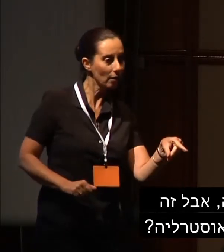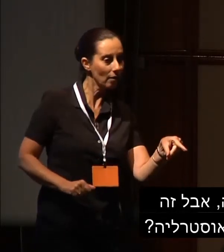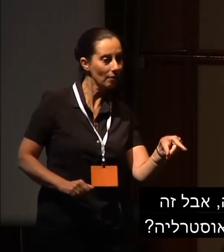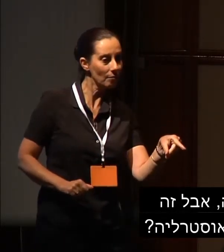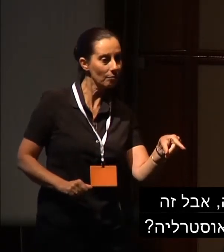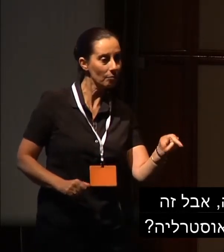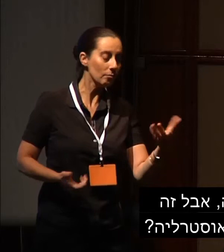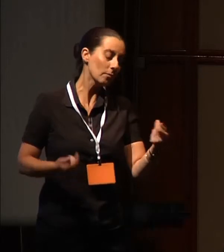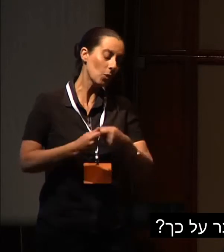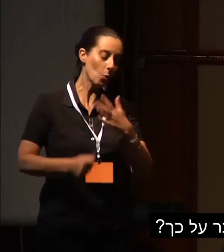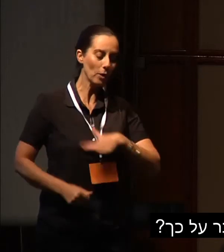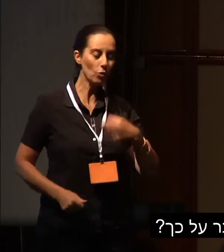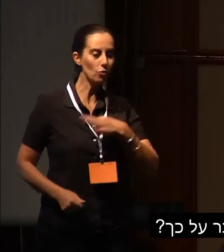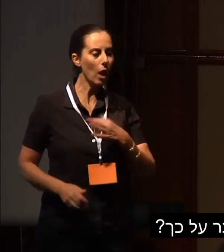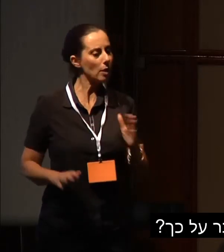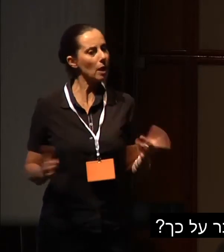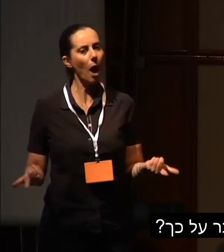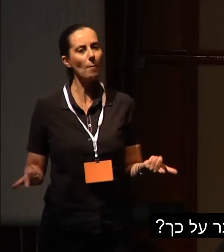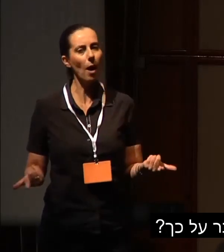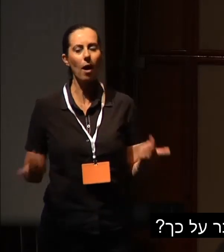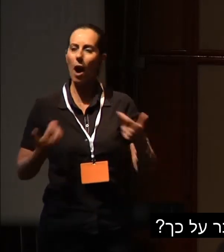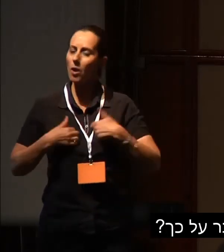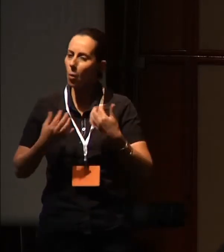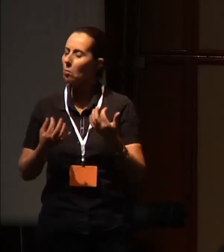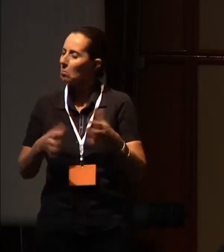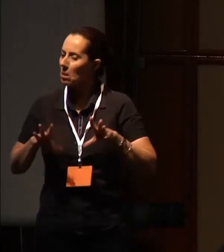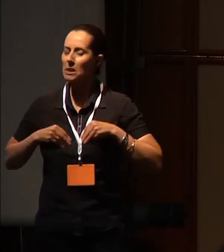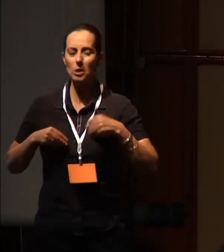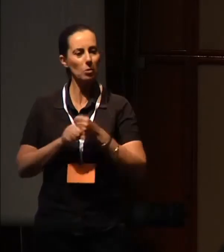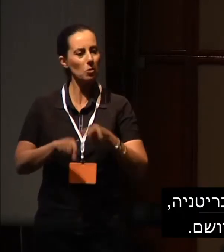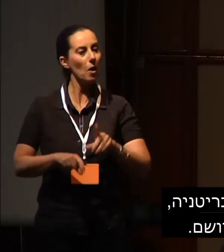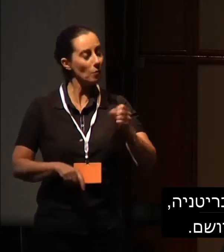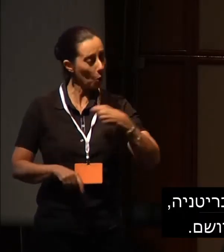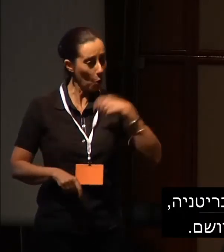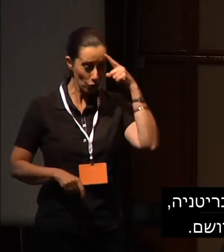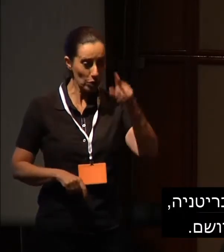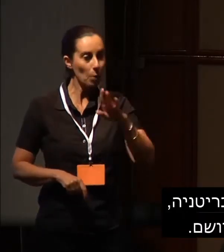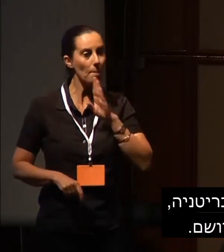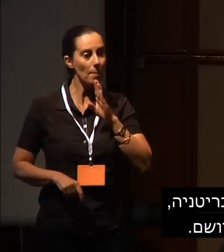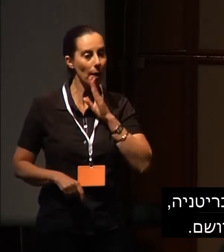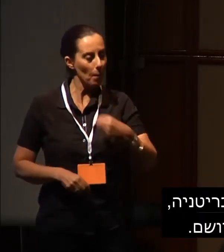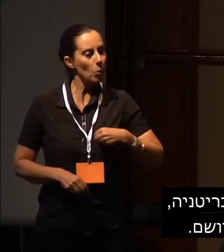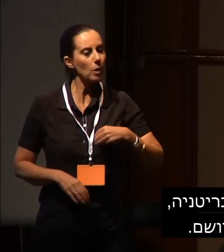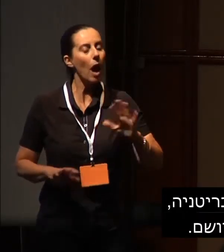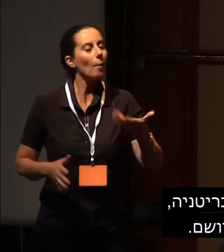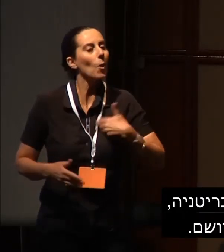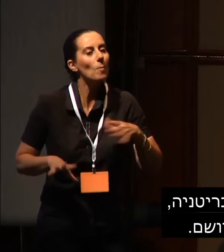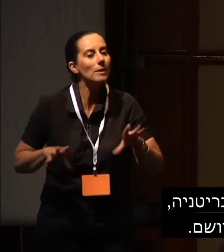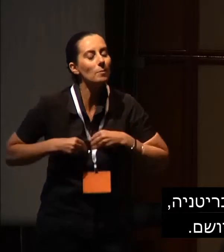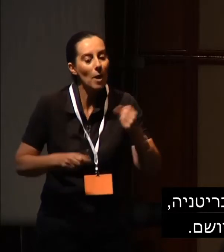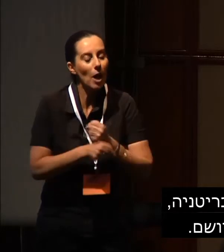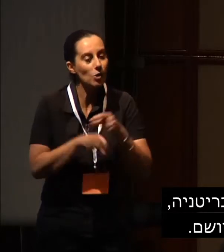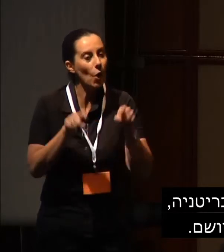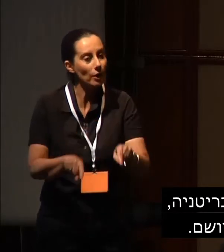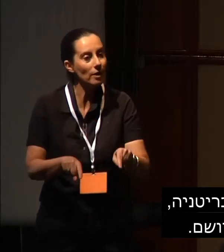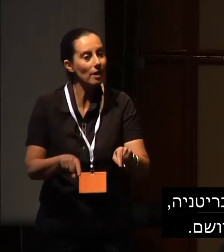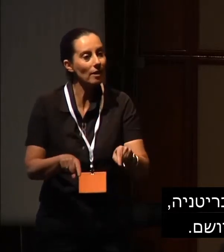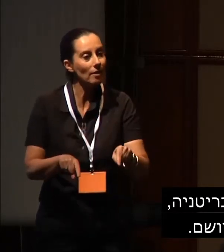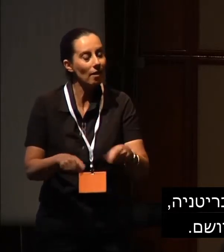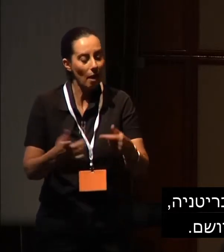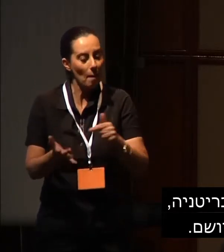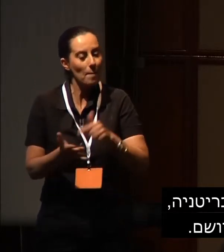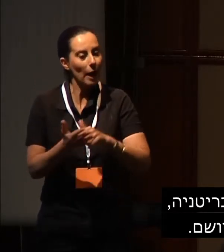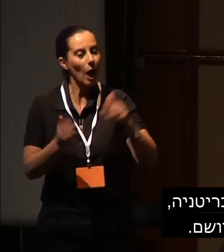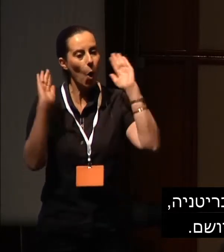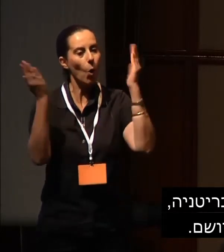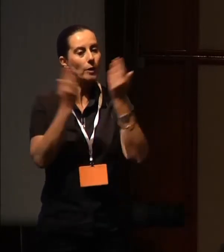get the green light in Western Australia, and why is nobody speaking about that? And in the UK also, although it was not implemented,